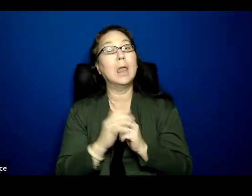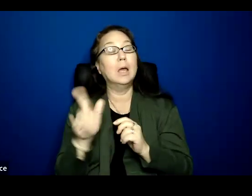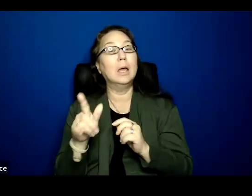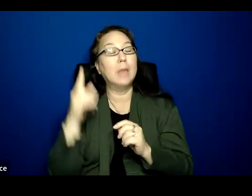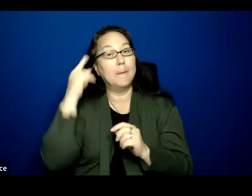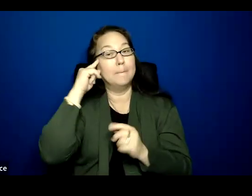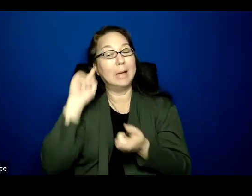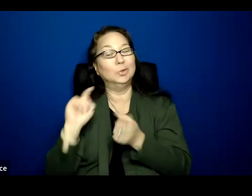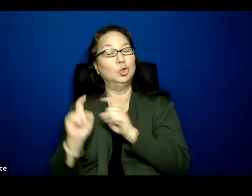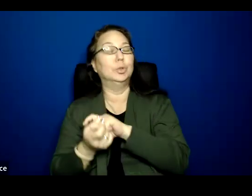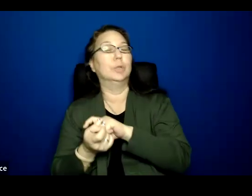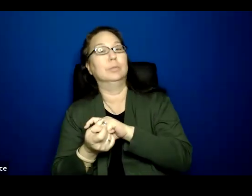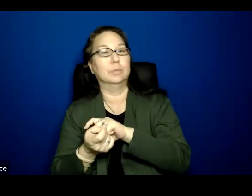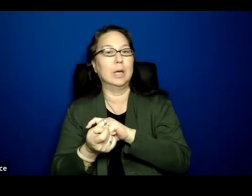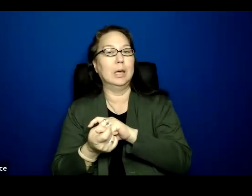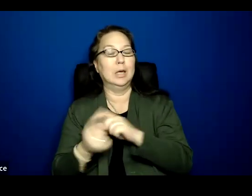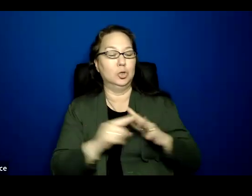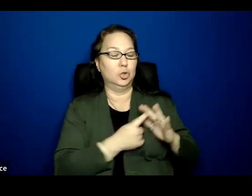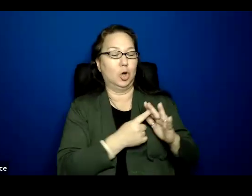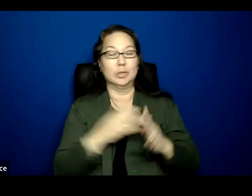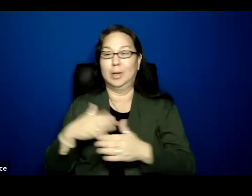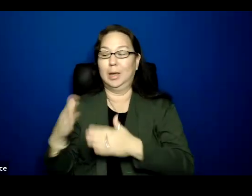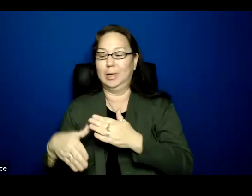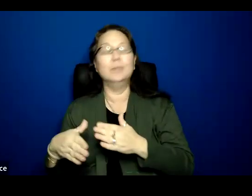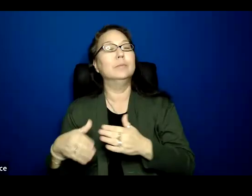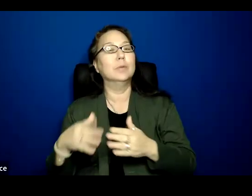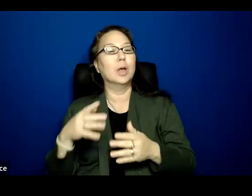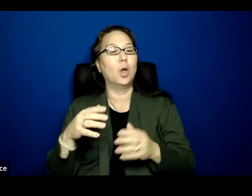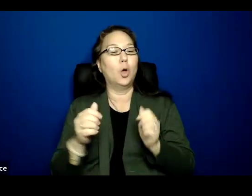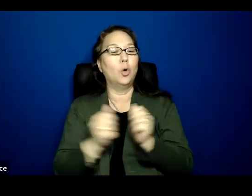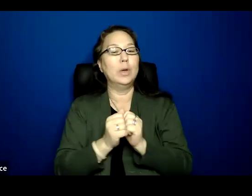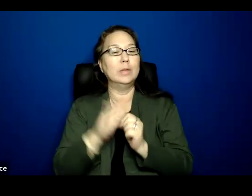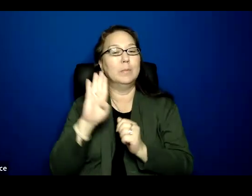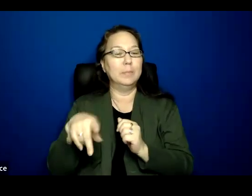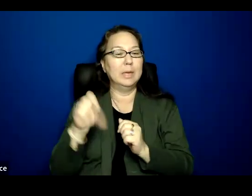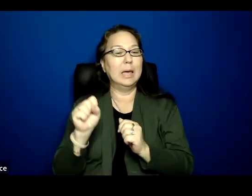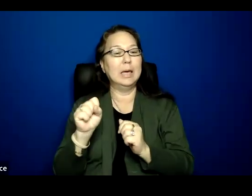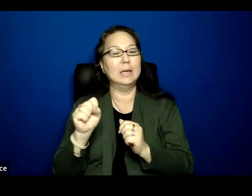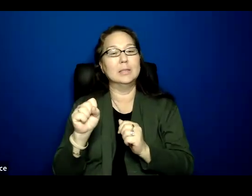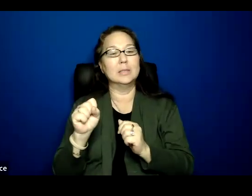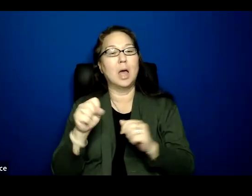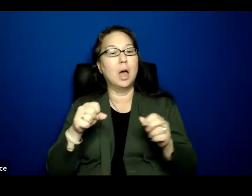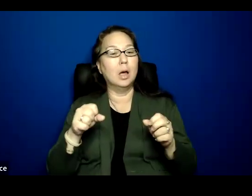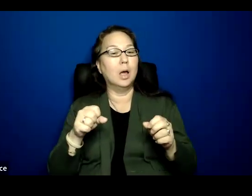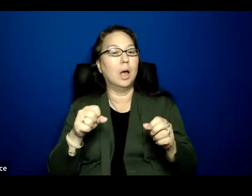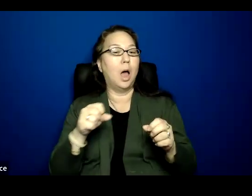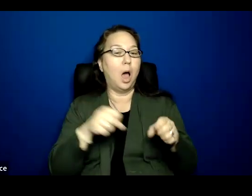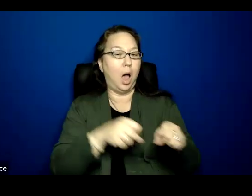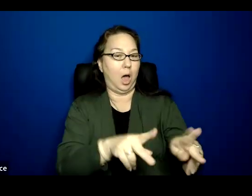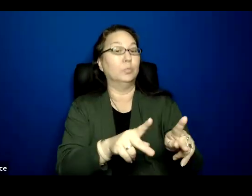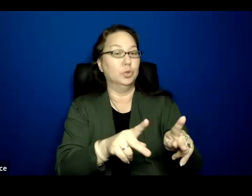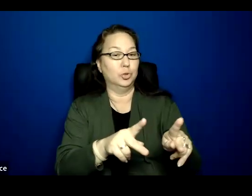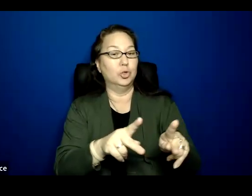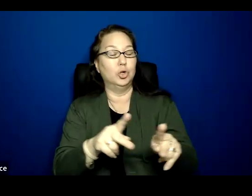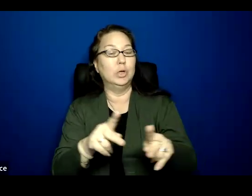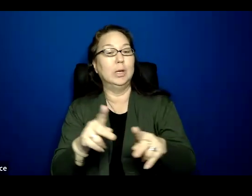shift begins and ends with the BPS Opportunity and Achievement Gap policy, which serves as the North Star for Boston Public